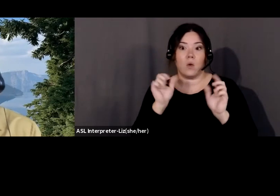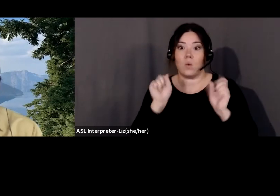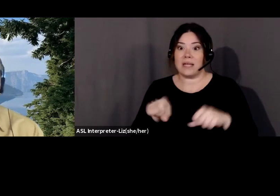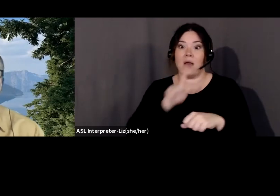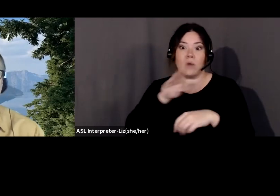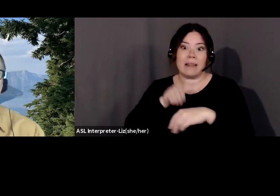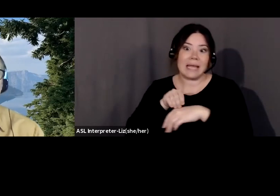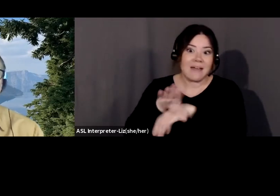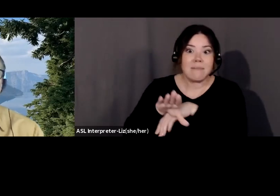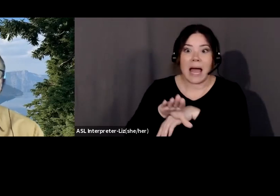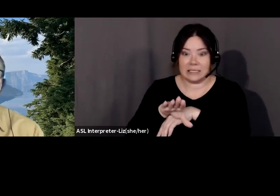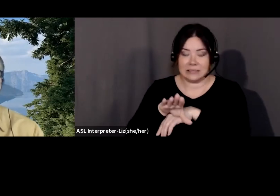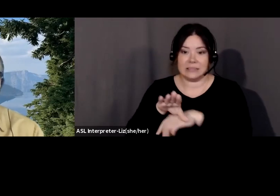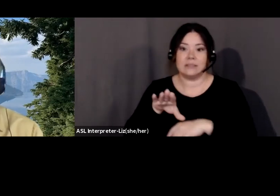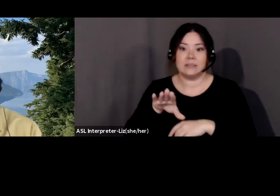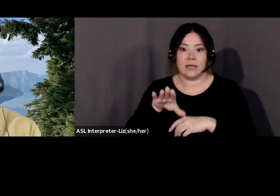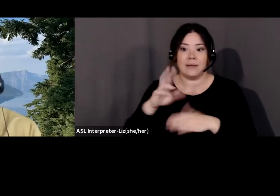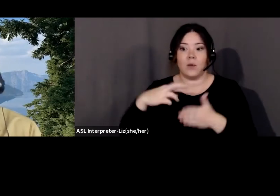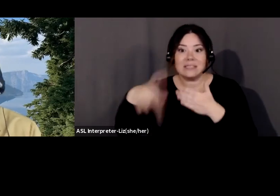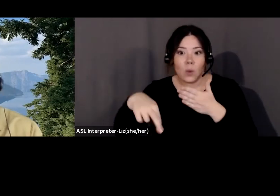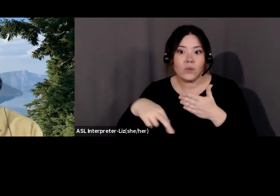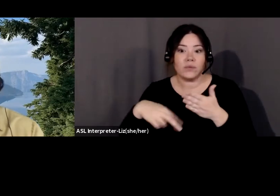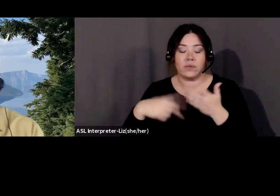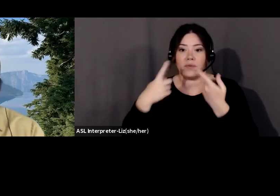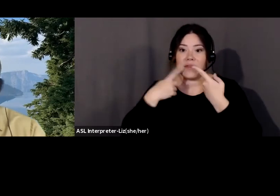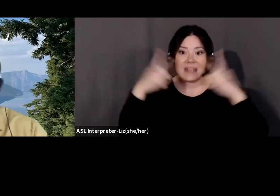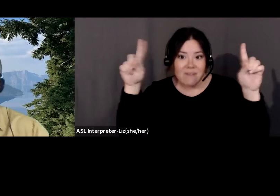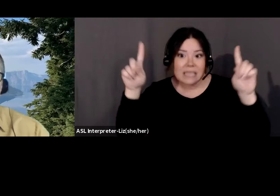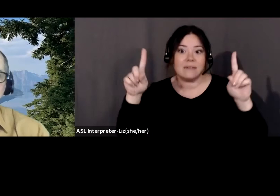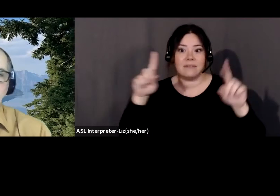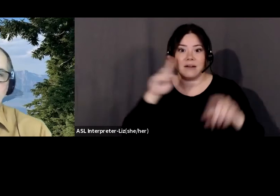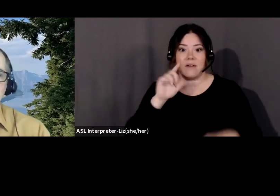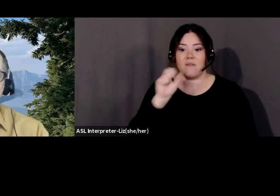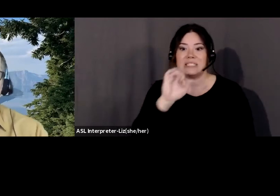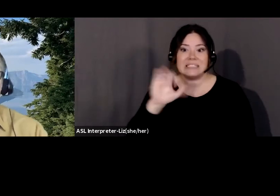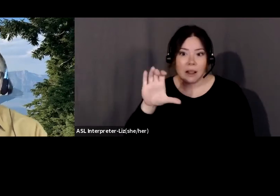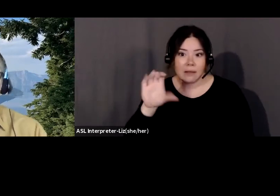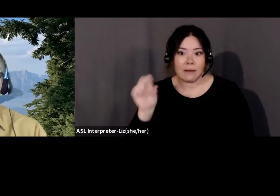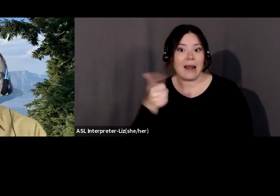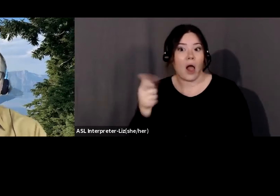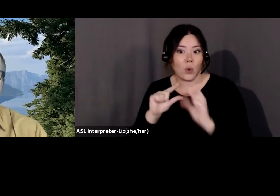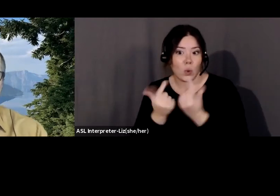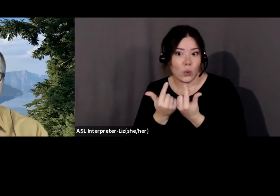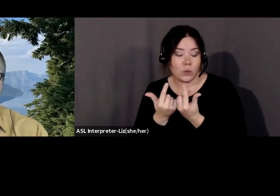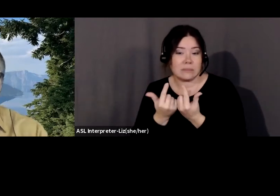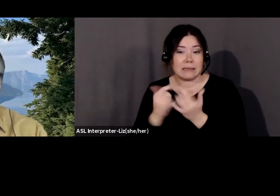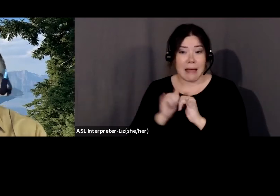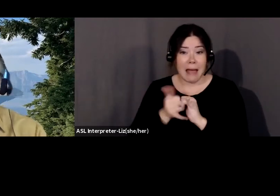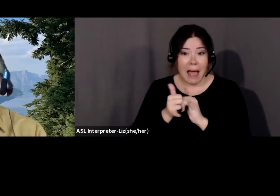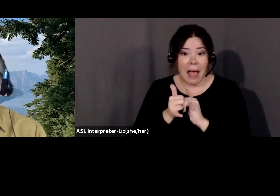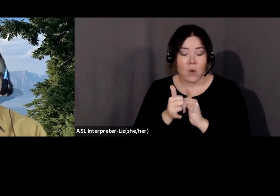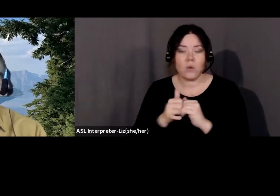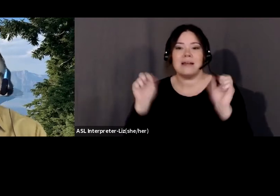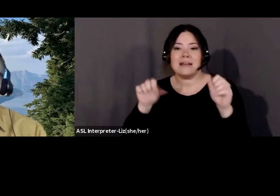output and the effectiveness of SILCs and other types of groups if we can shift that to a positive